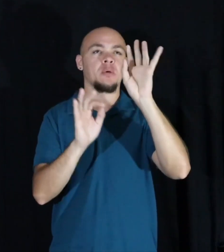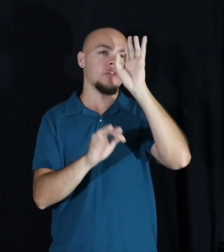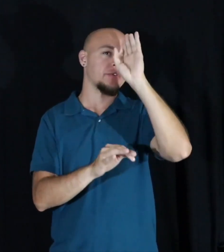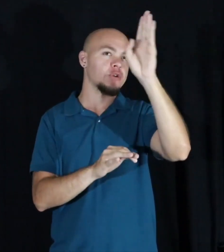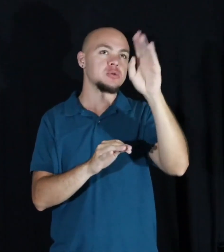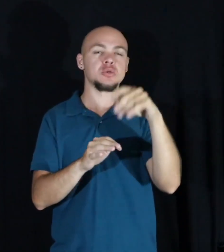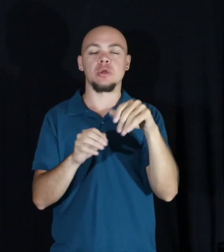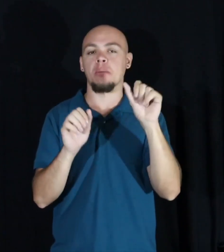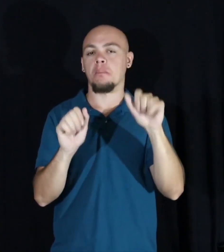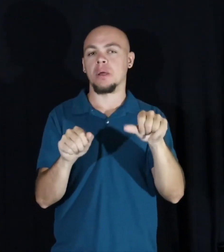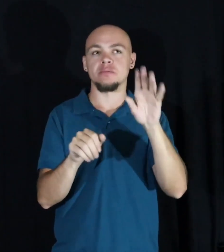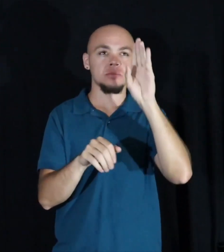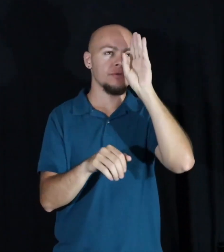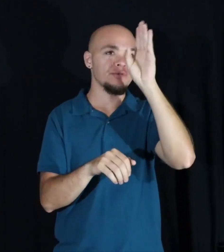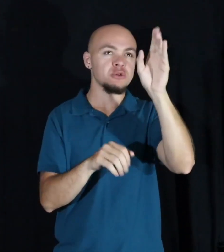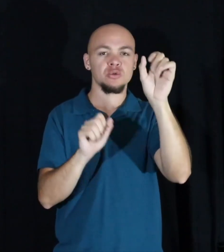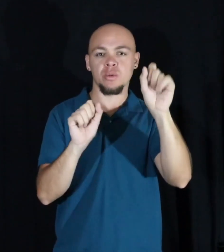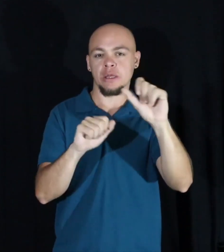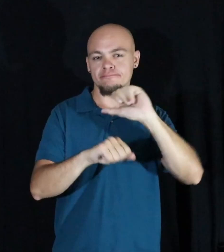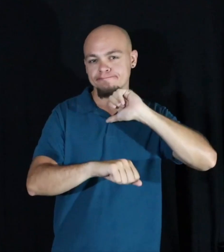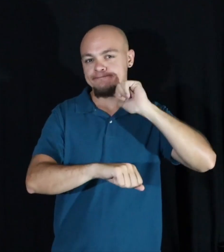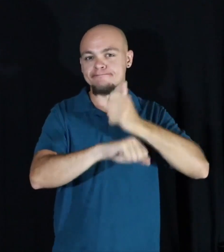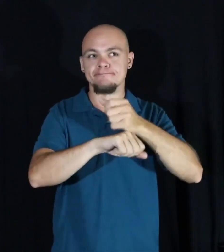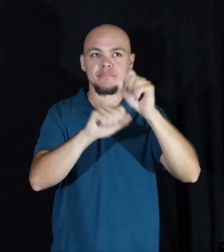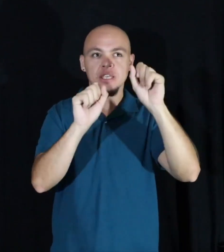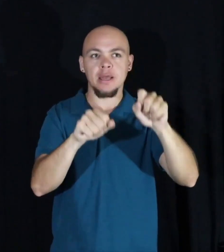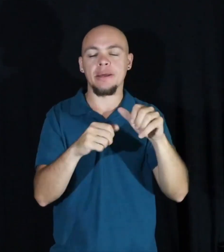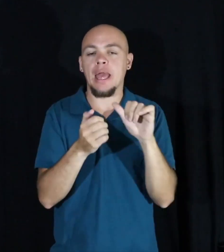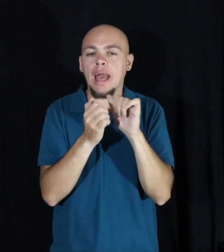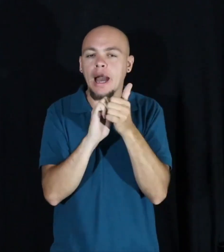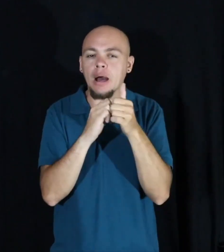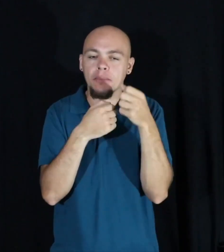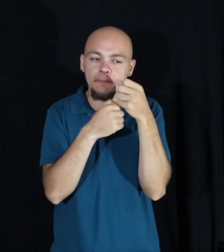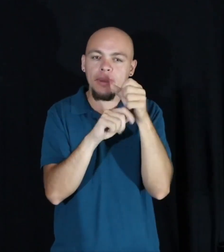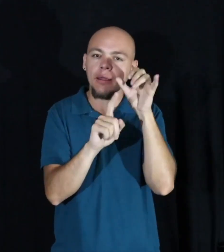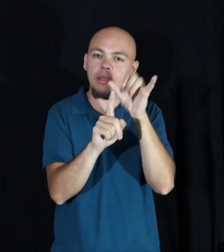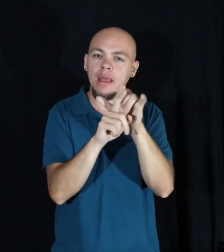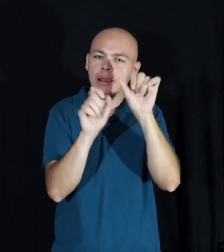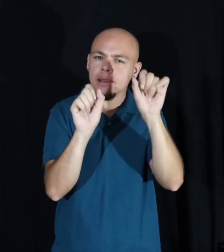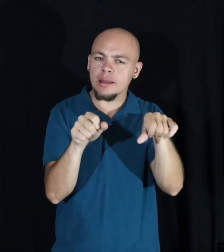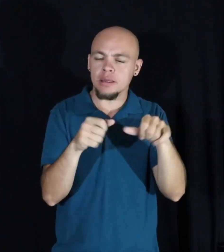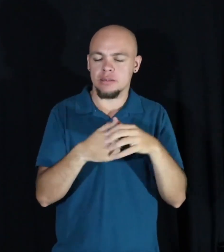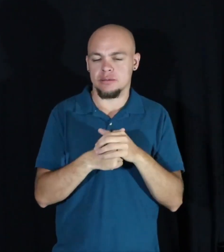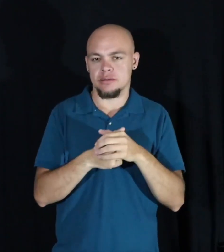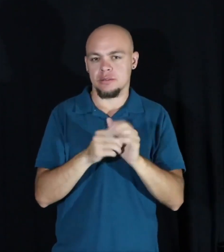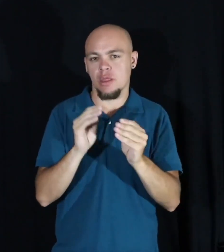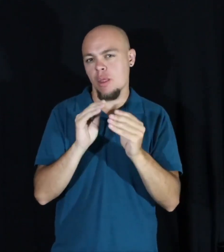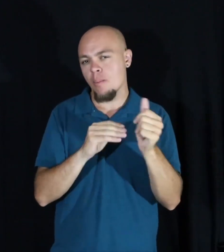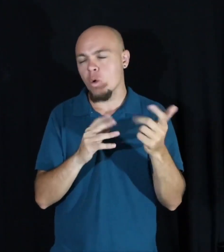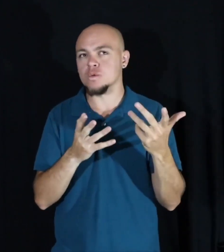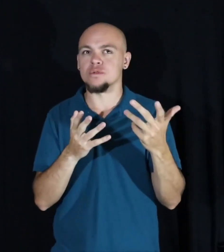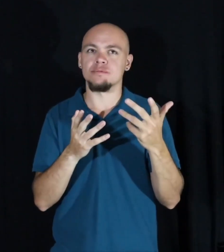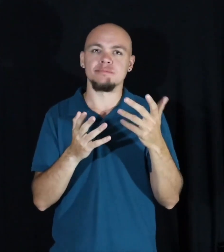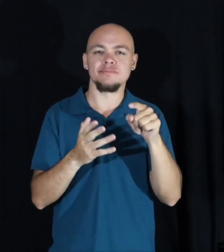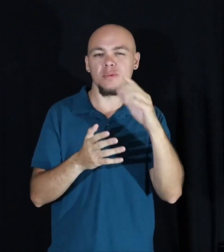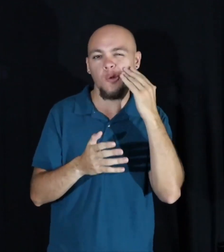future. That is the thing that, it's how can we make that? How can we make it the most,